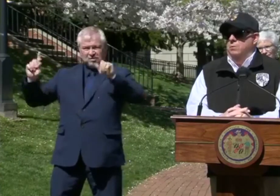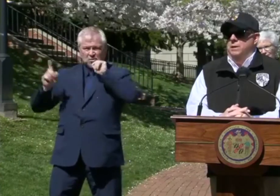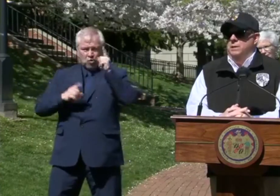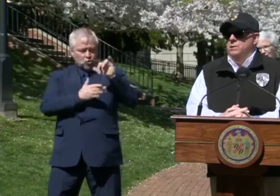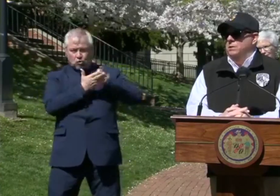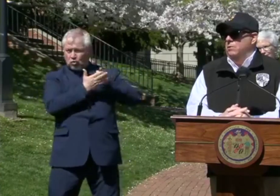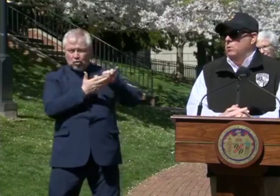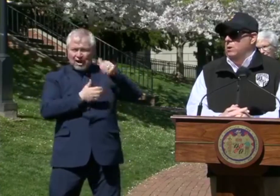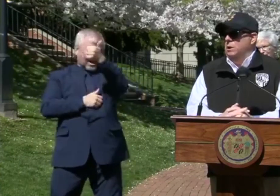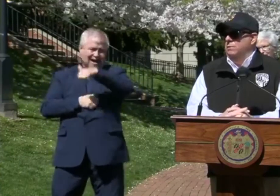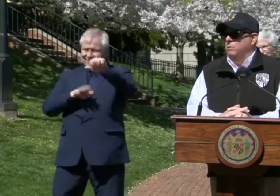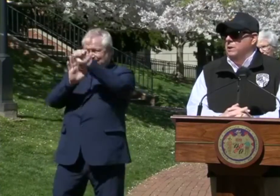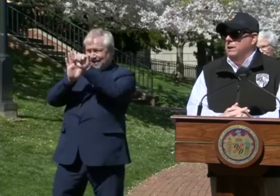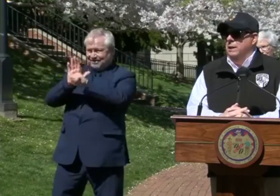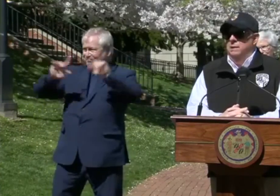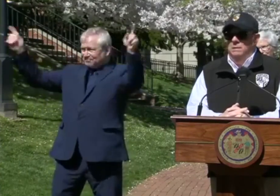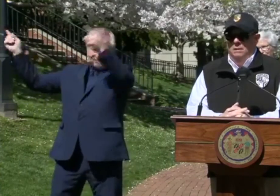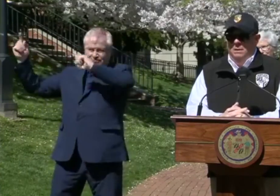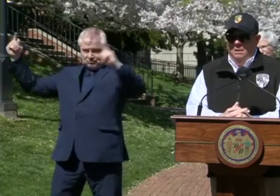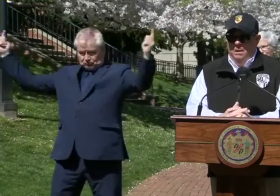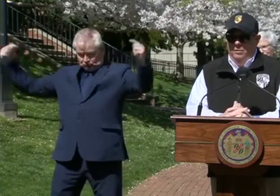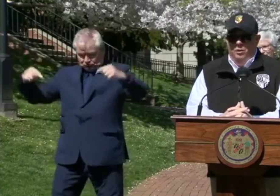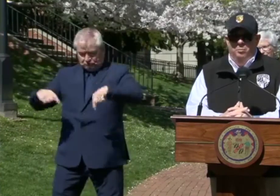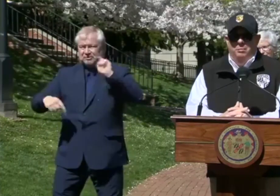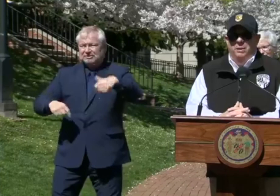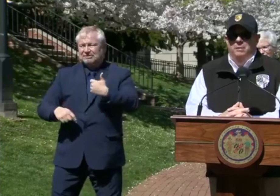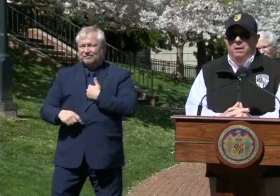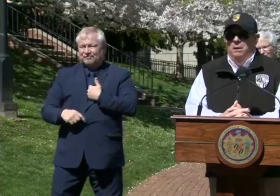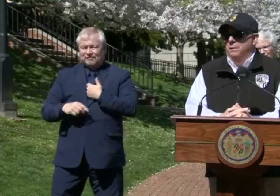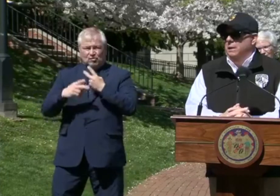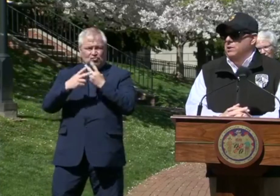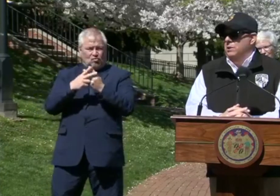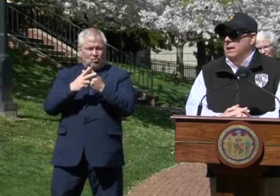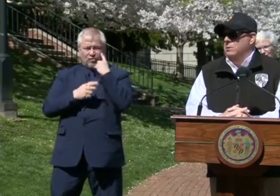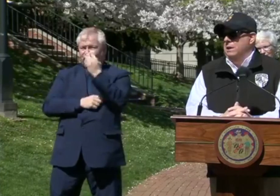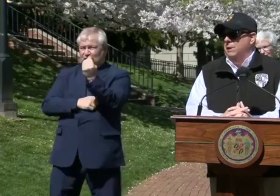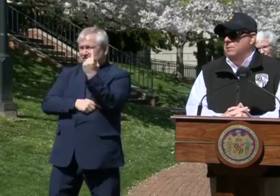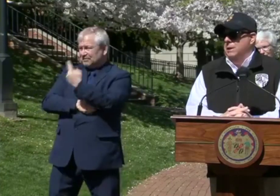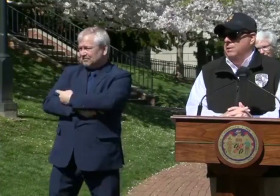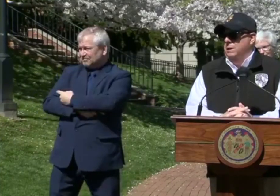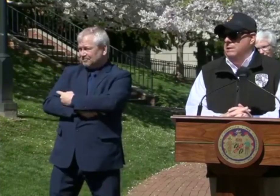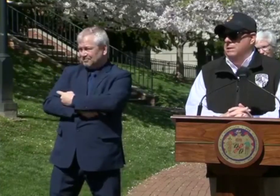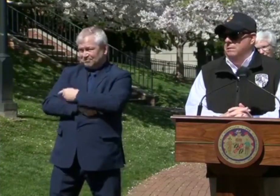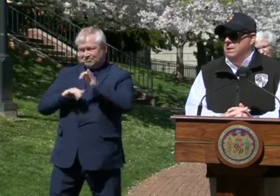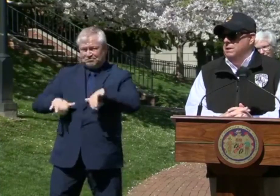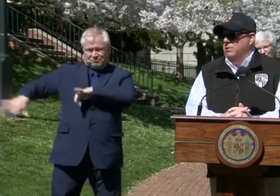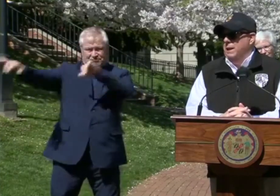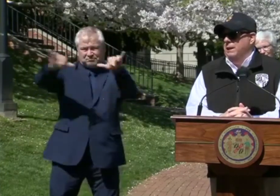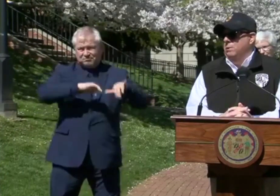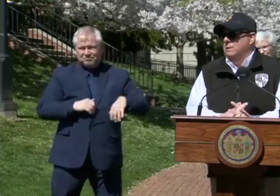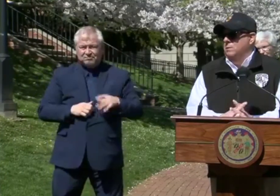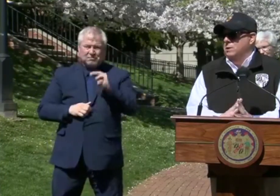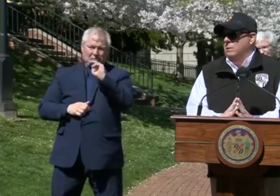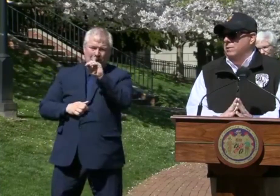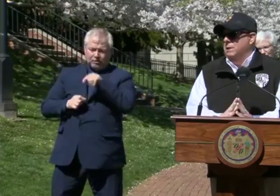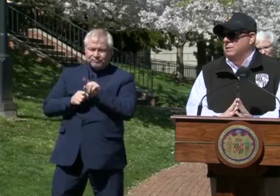outside our region, should self-quarantine for 14 days. We've told people in Maryland that they should not travel outside the region for any